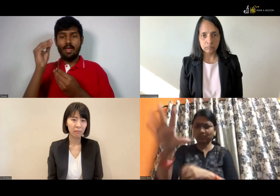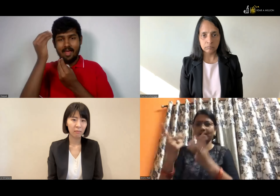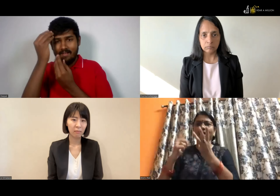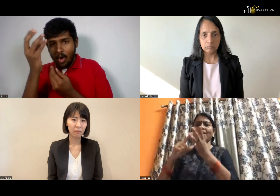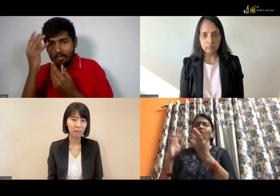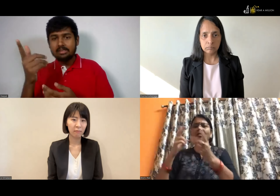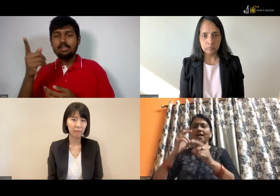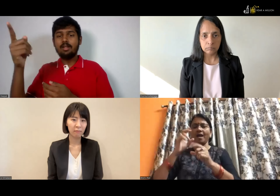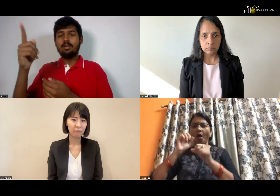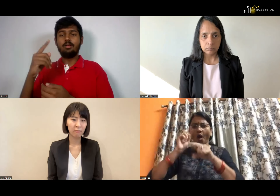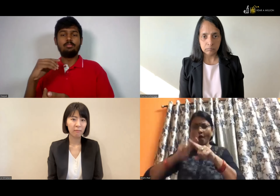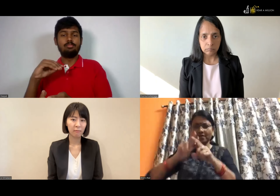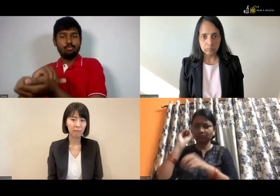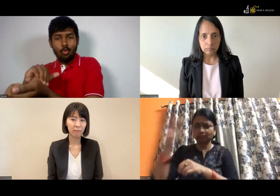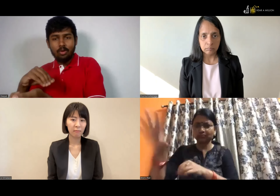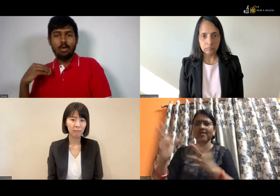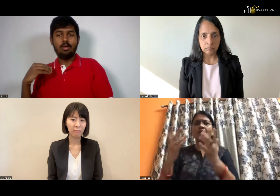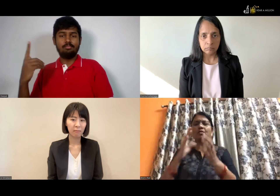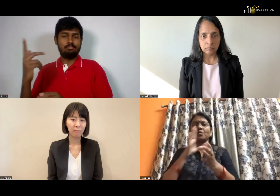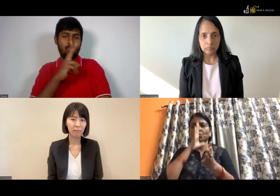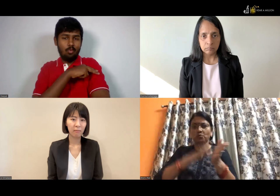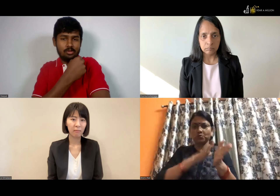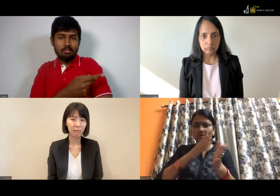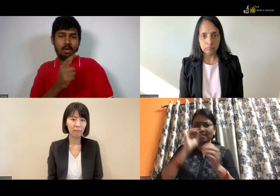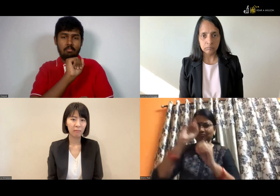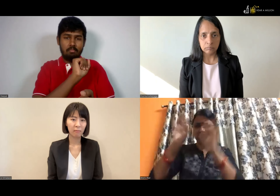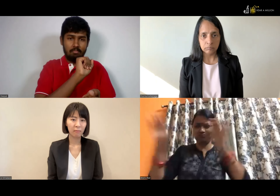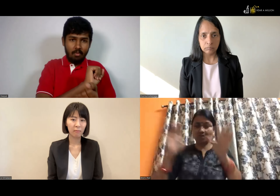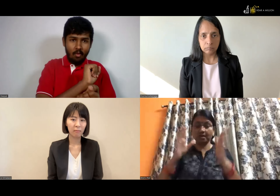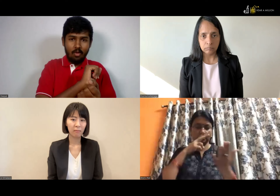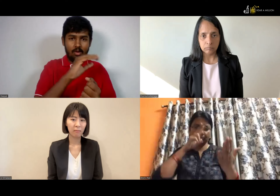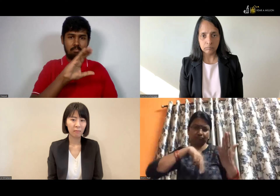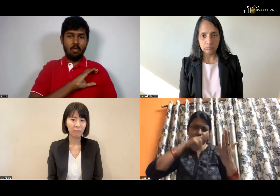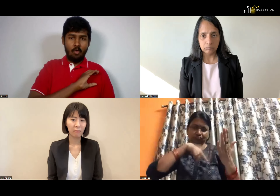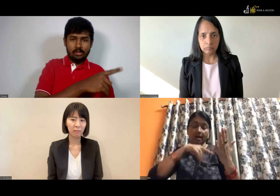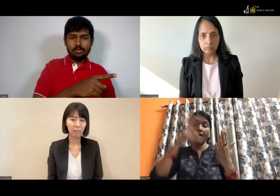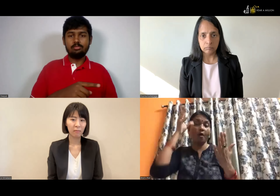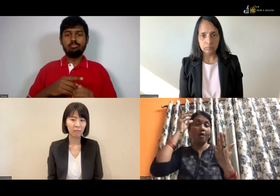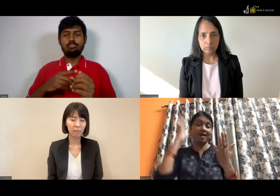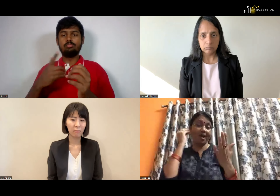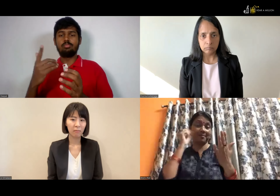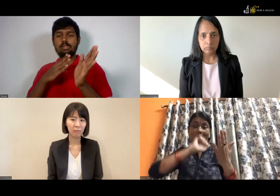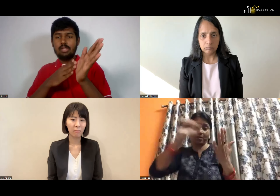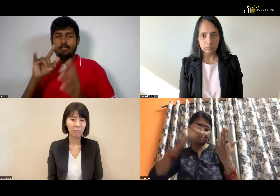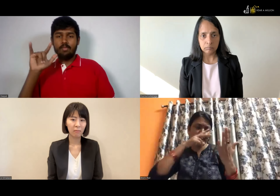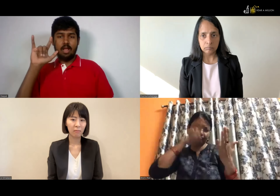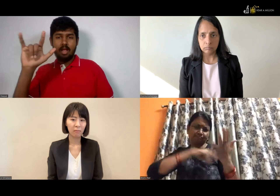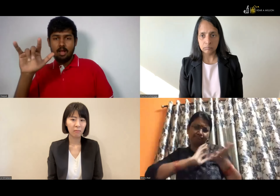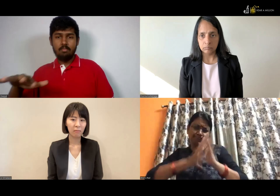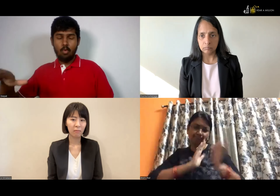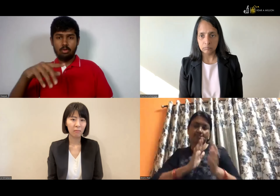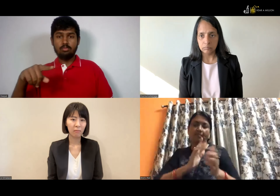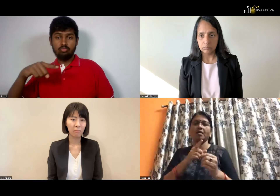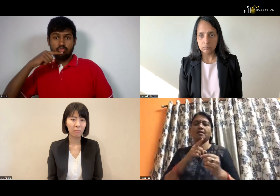That book can be provided to our doctors and in the hospitals, in the railway station, the police station, so that the other hearing